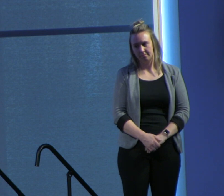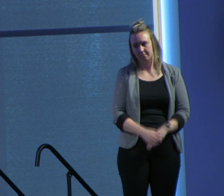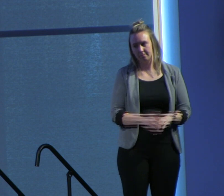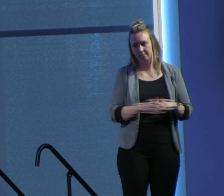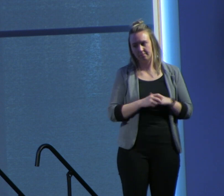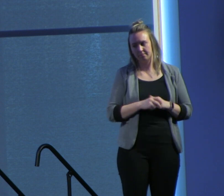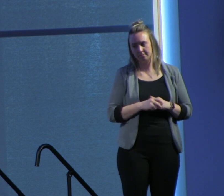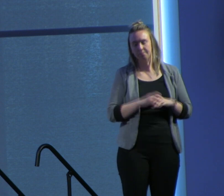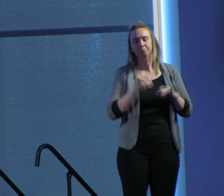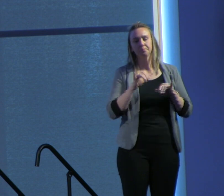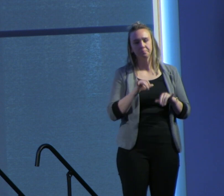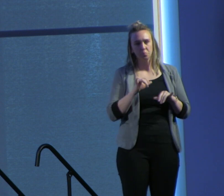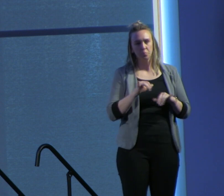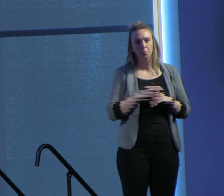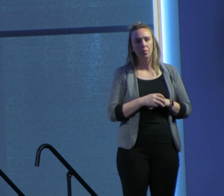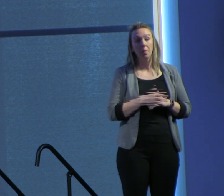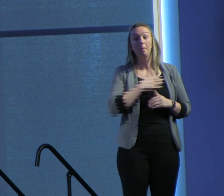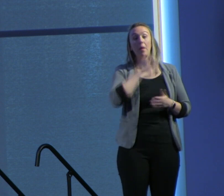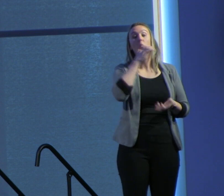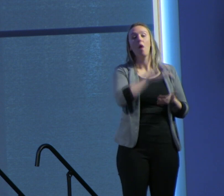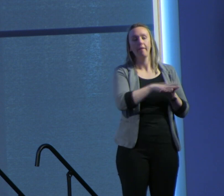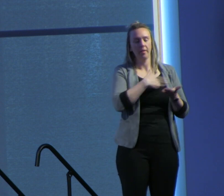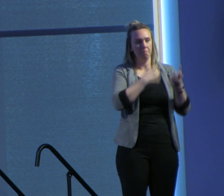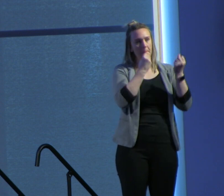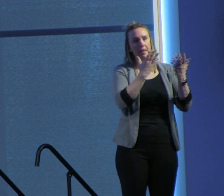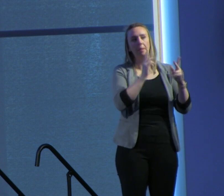my wife had a bunch of people come through to